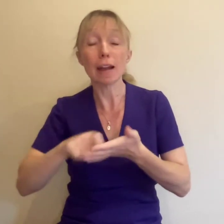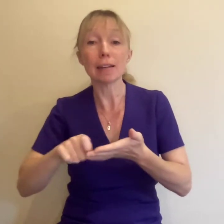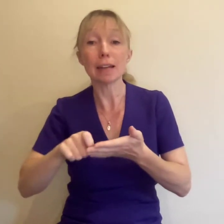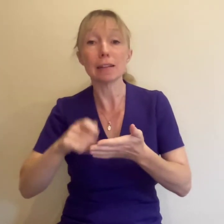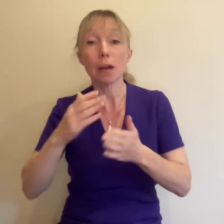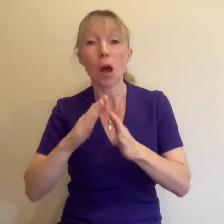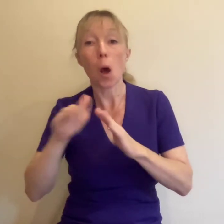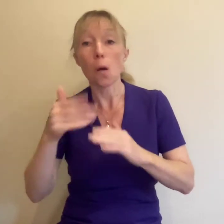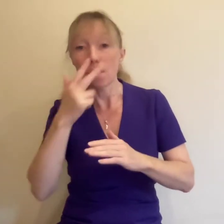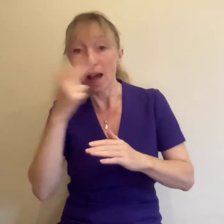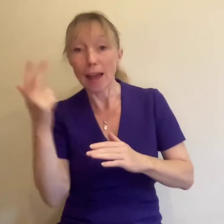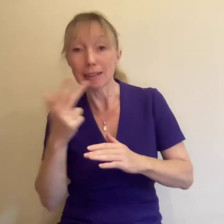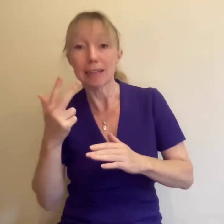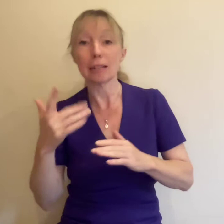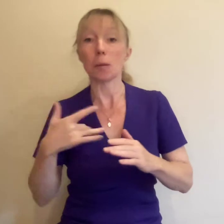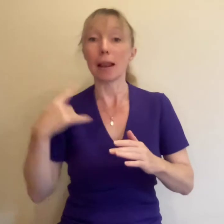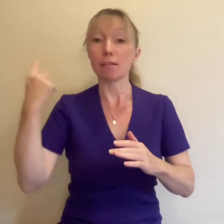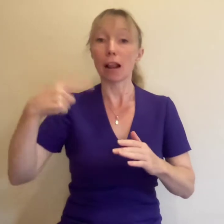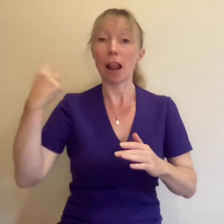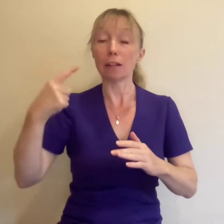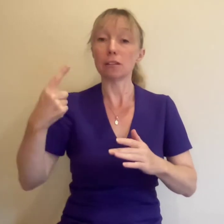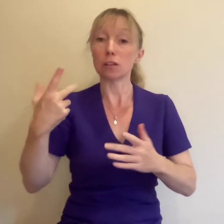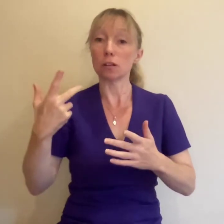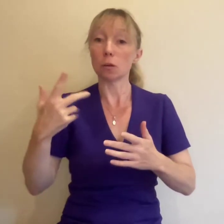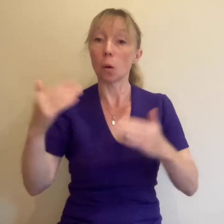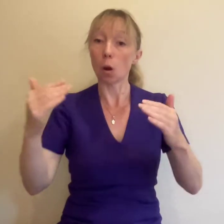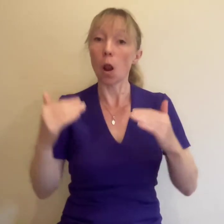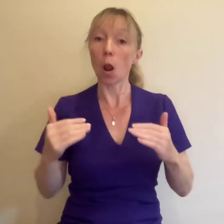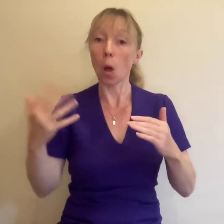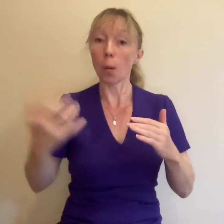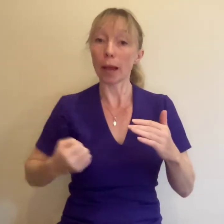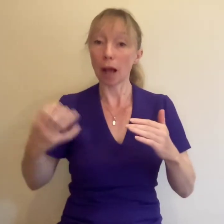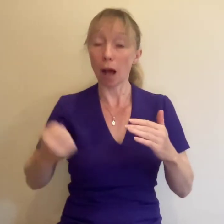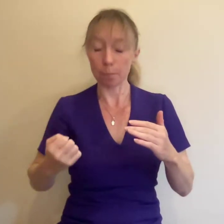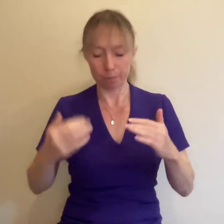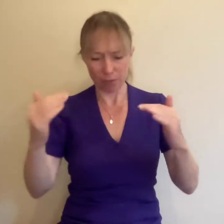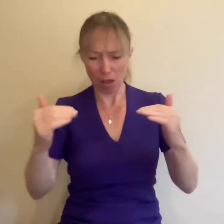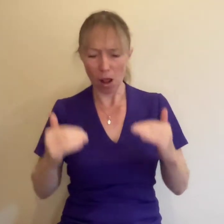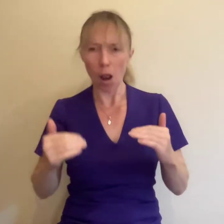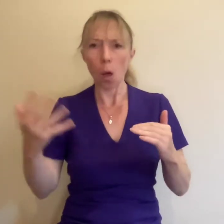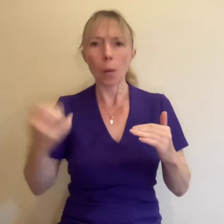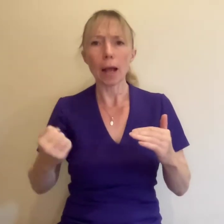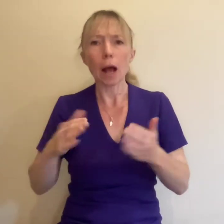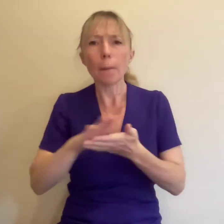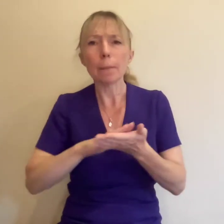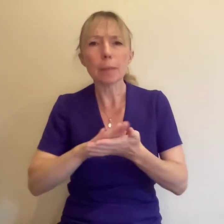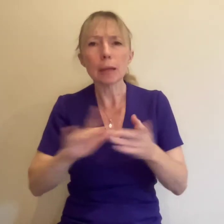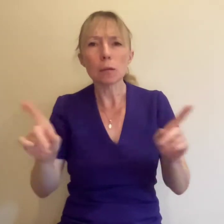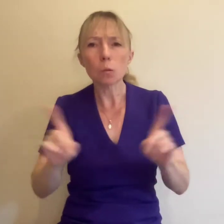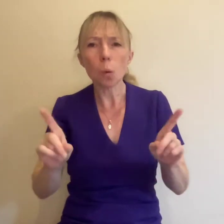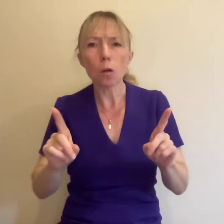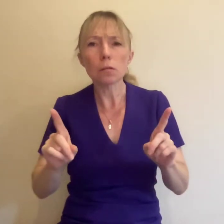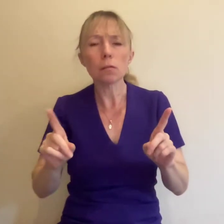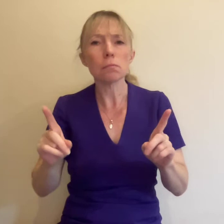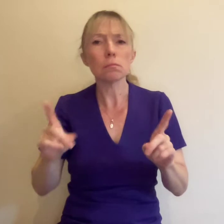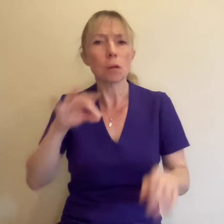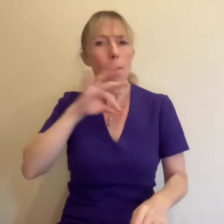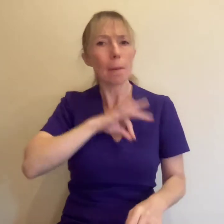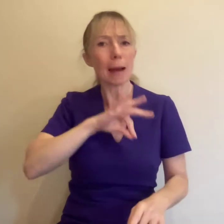are on a low income. By a low income, we mean writers whose income is through benefits, i.e. universal